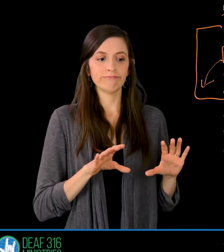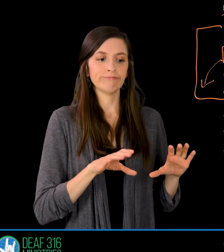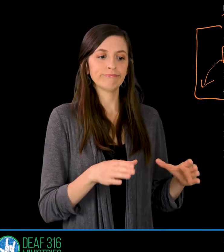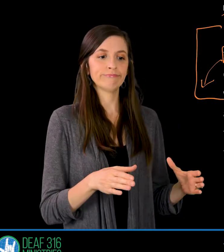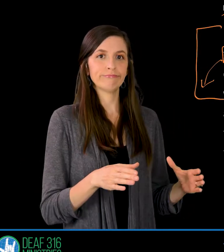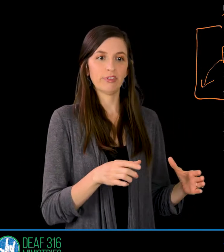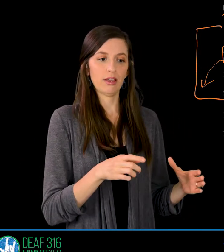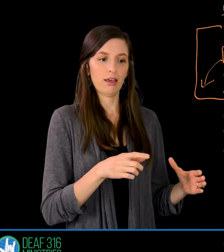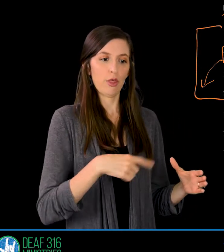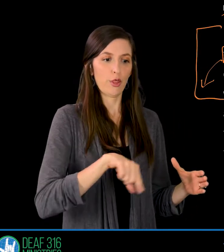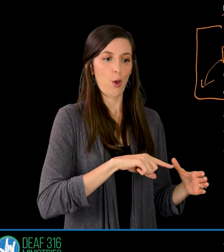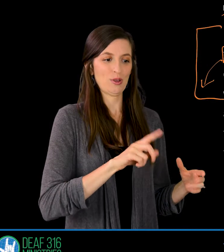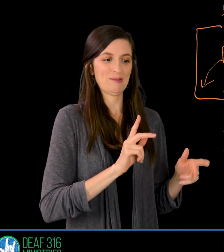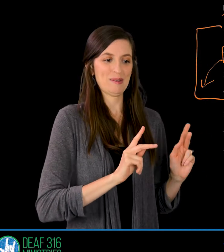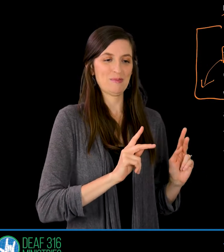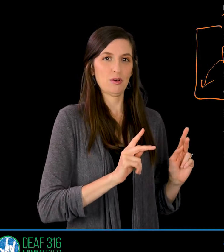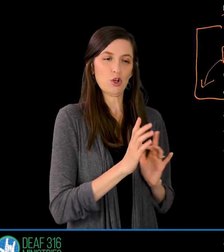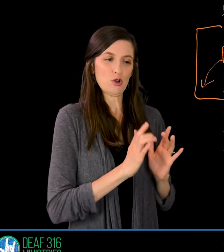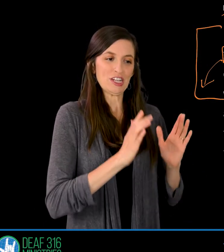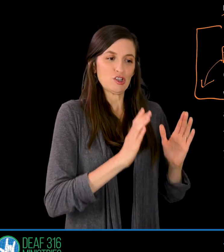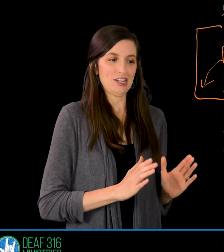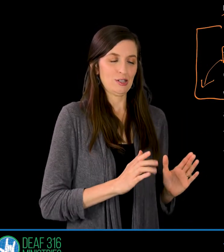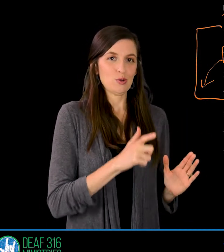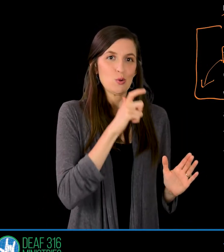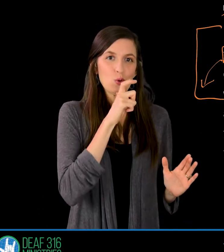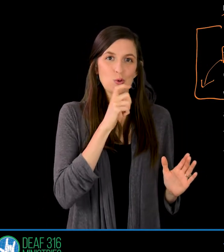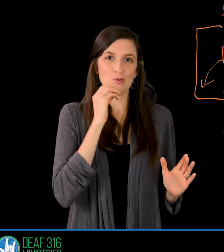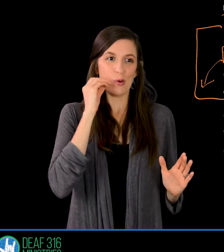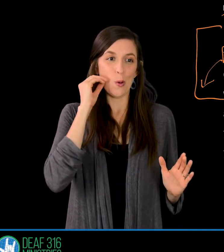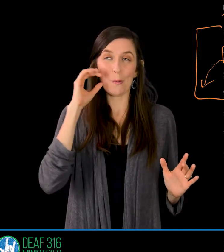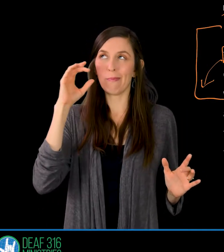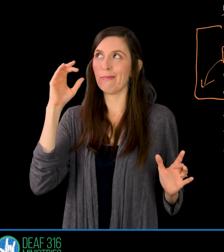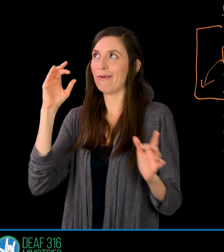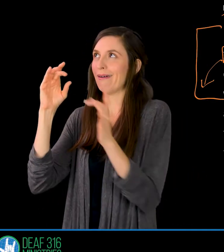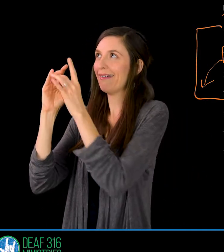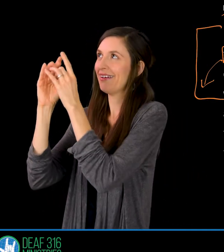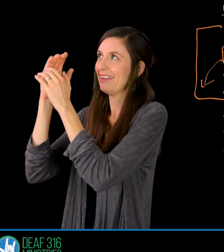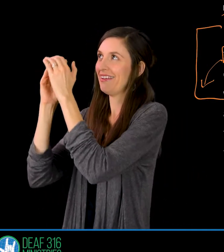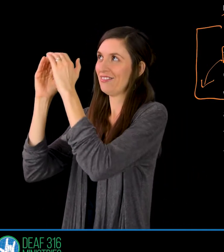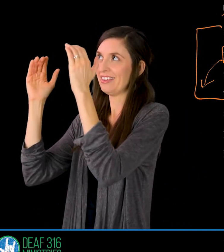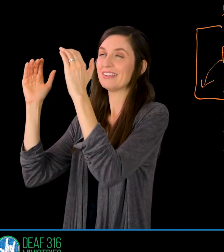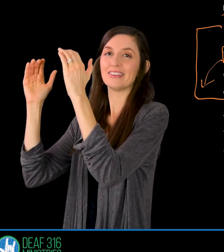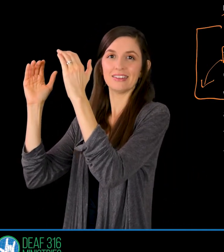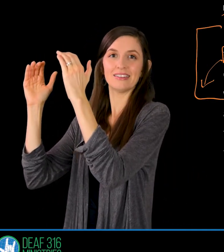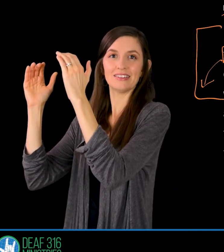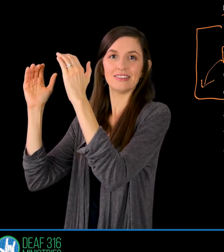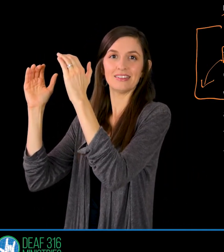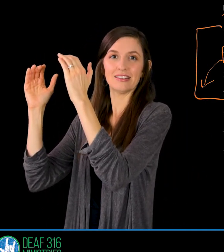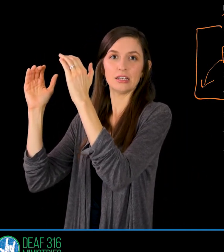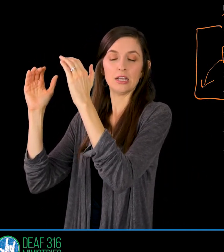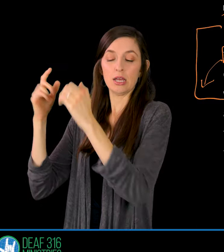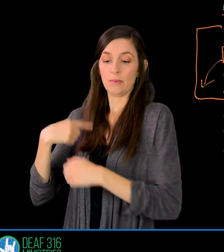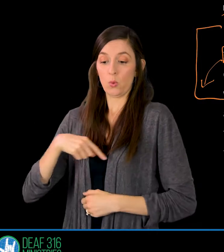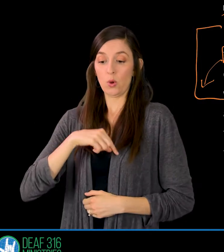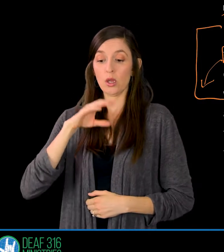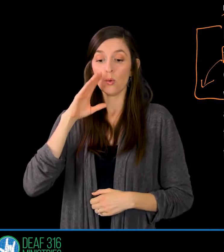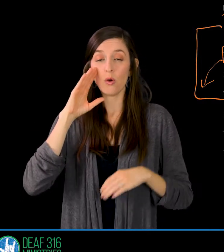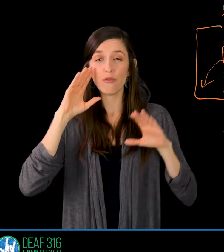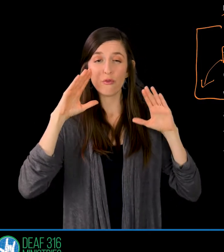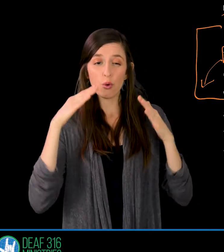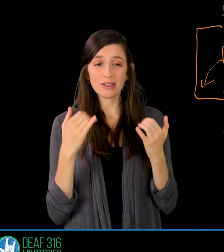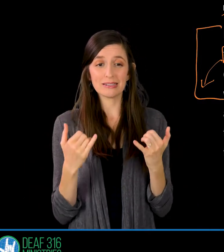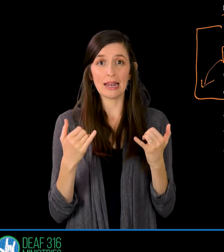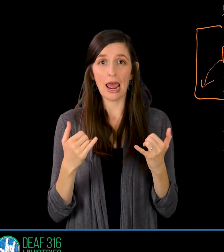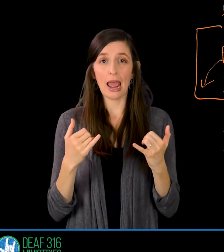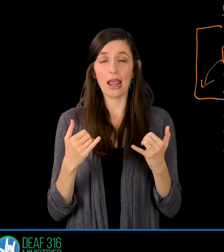and here are people whose citizenship is heaven. So that's coming but we're going to spend several sessions